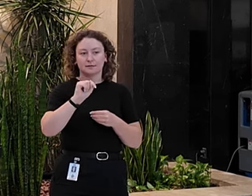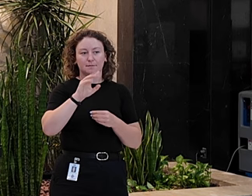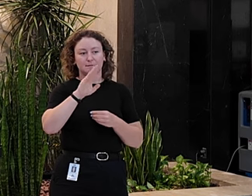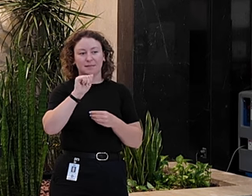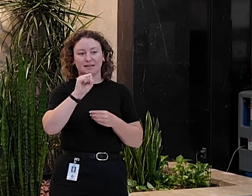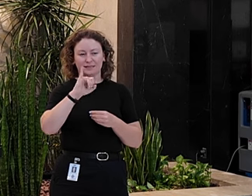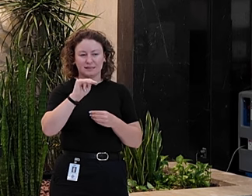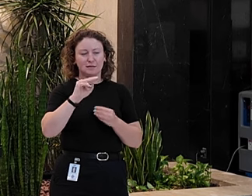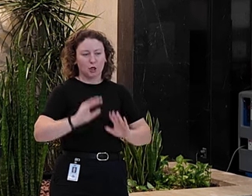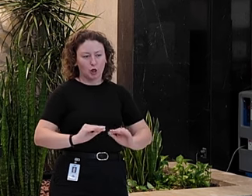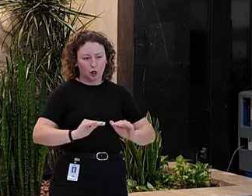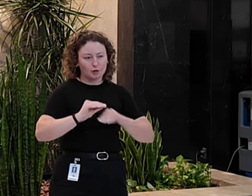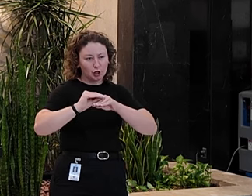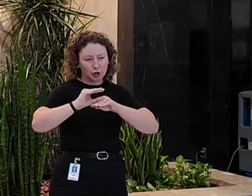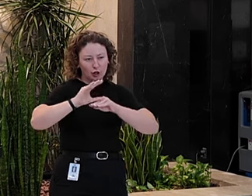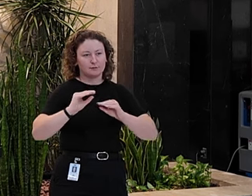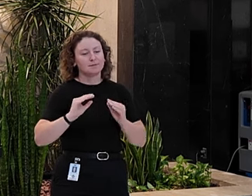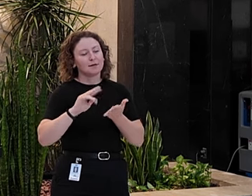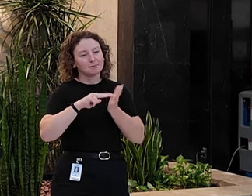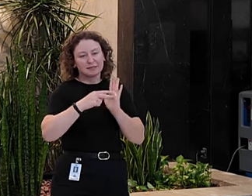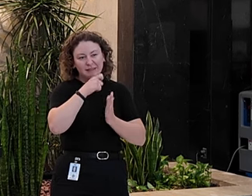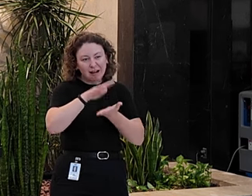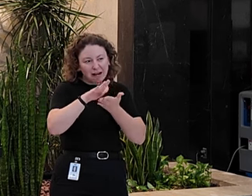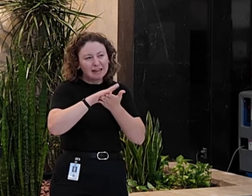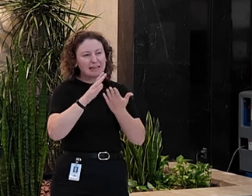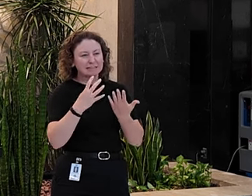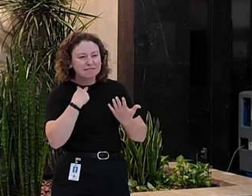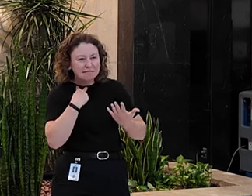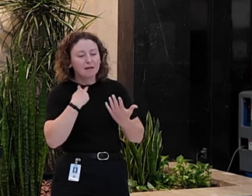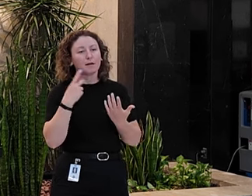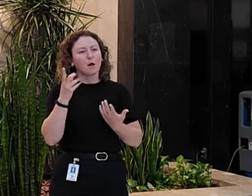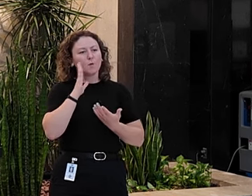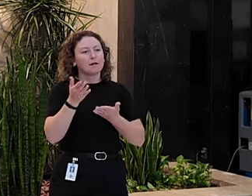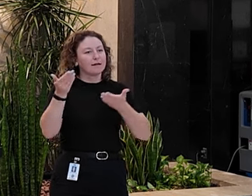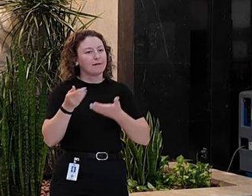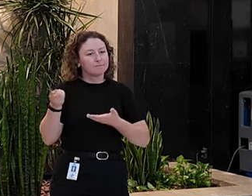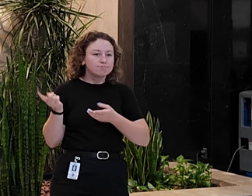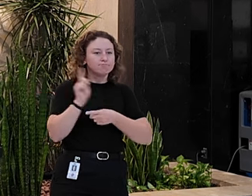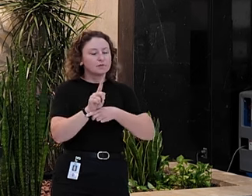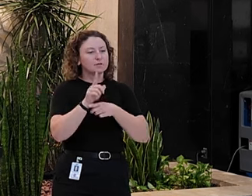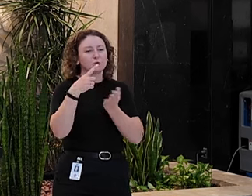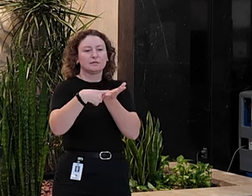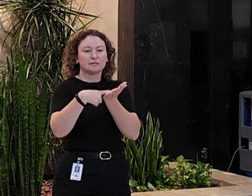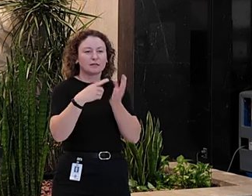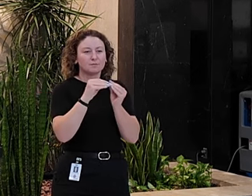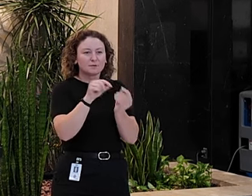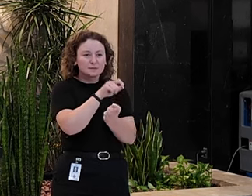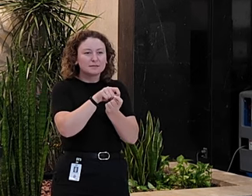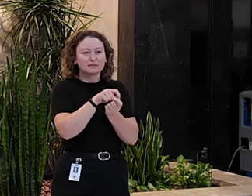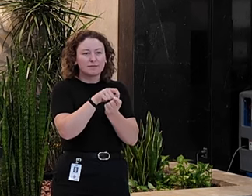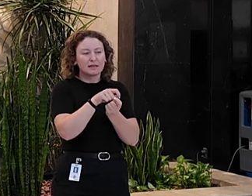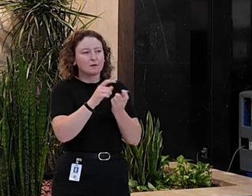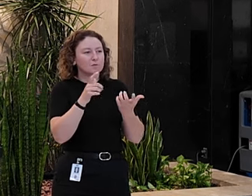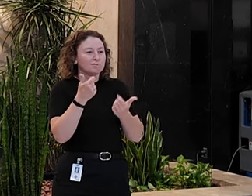these filters. So I'm going to invite Dr. Morris up to talk more specifically about what that means, what actions he's already put in place